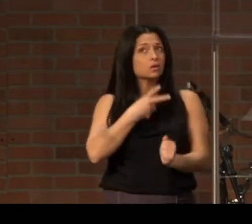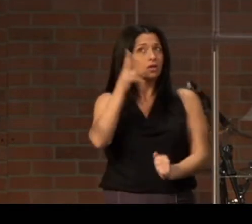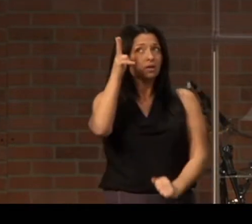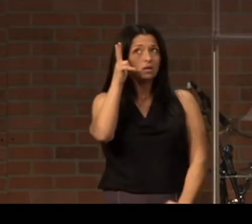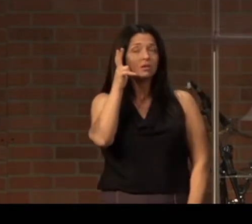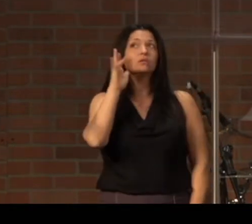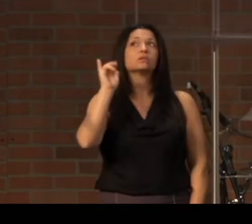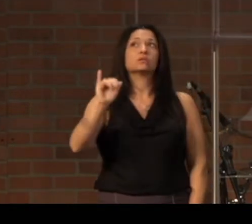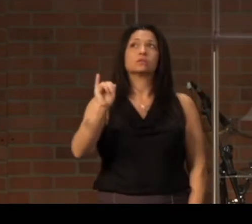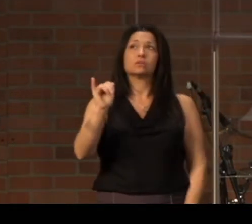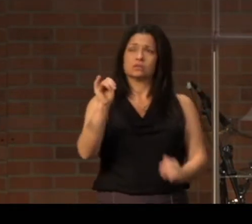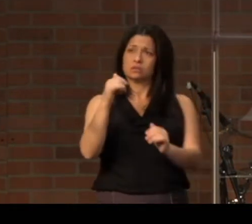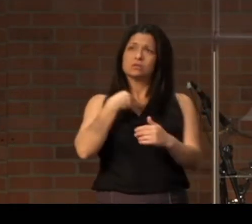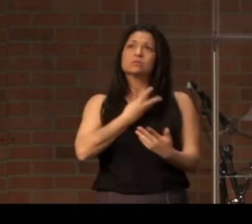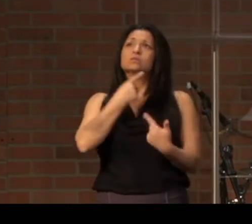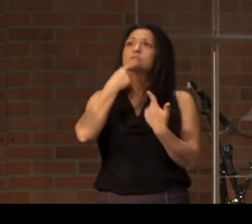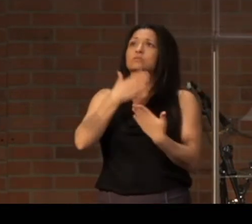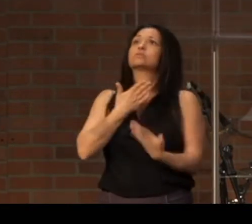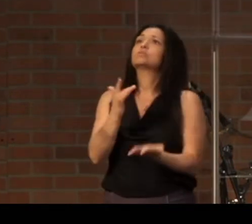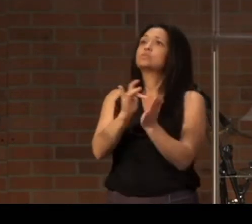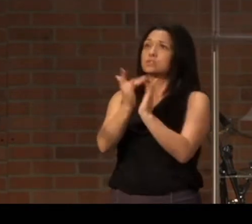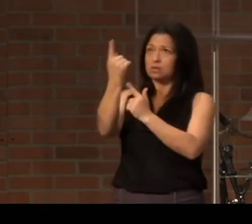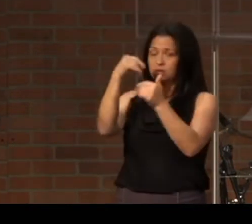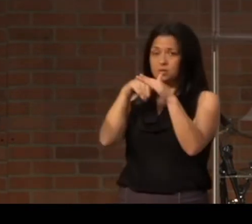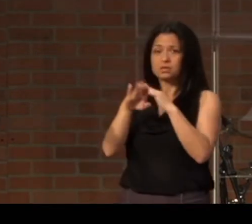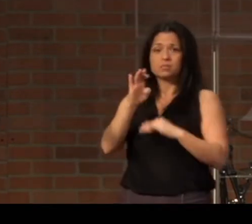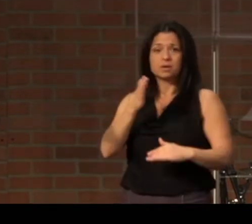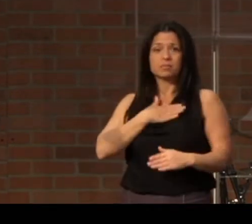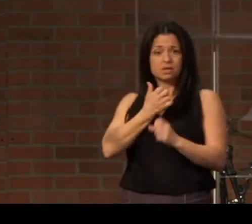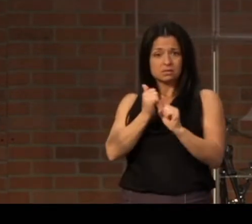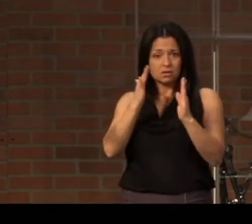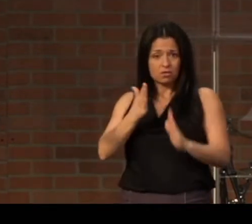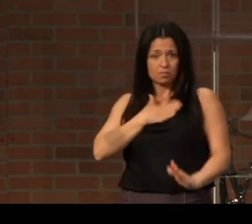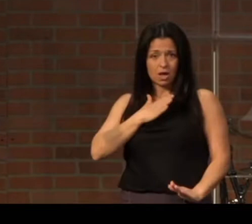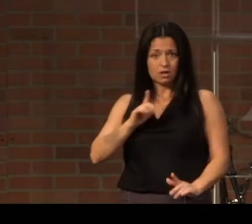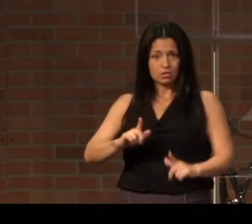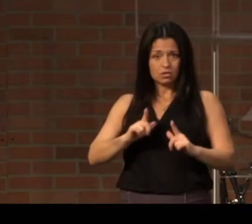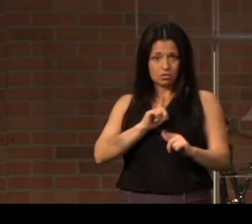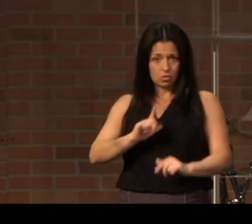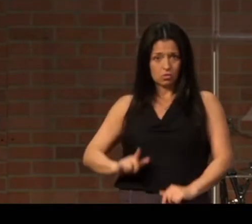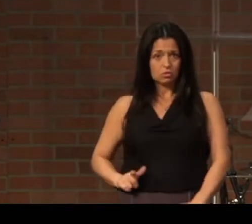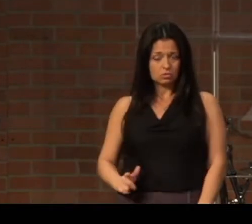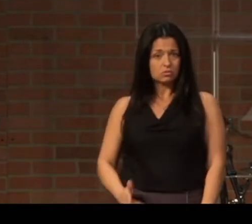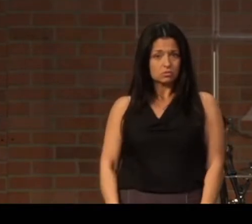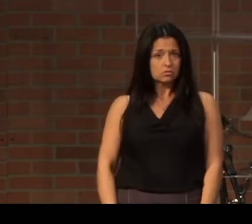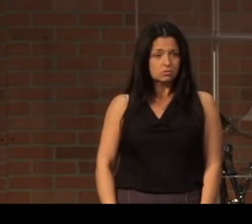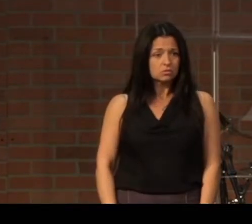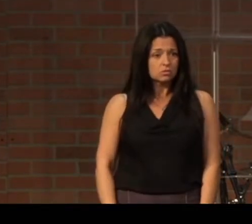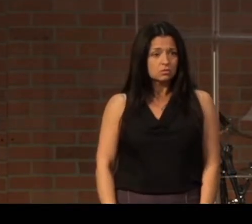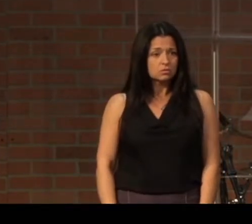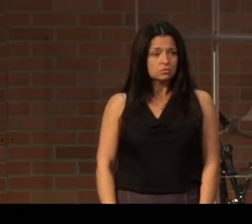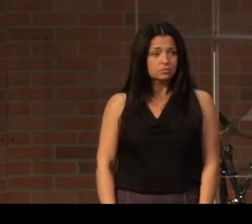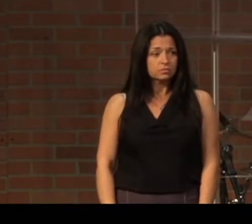him. Jesus, come in and be my Savior and Lord. And notice what he says. I will come in to him and will dine with him and he with me. Jesus moves